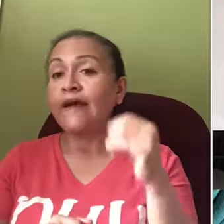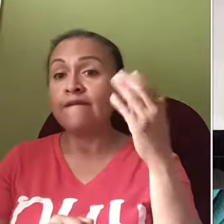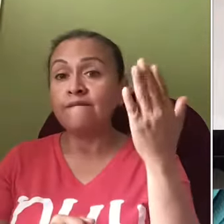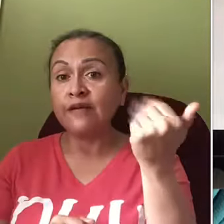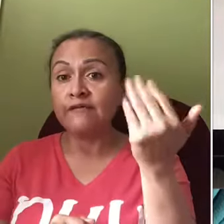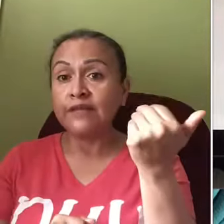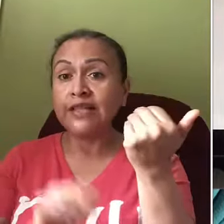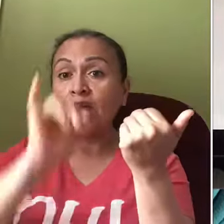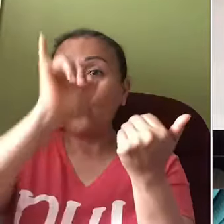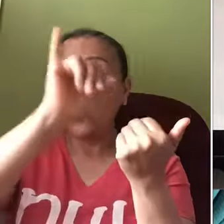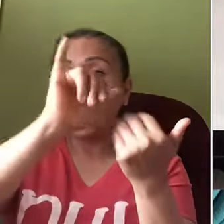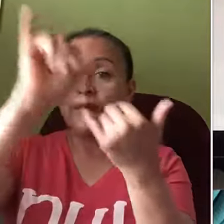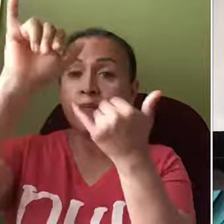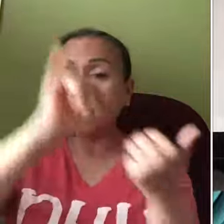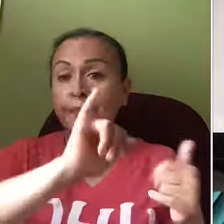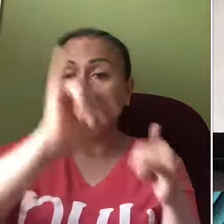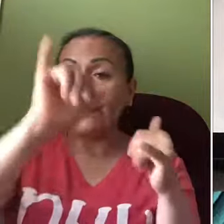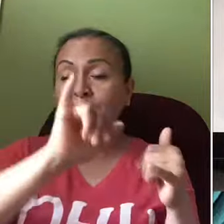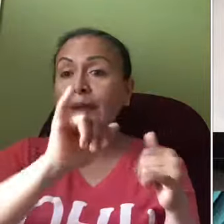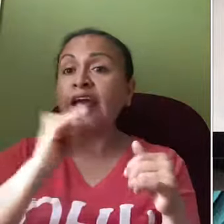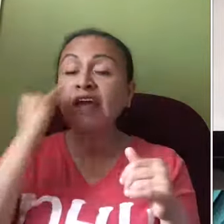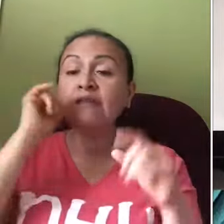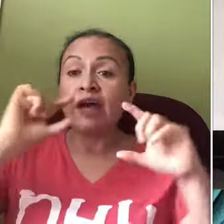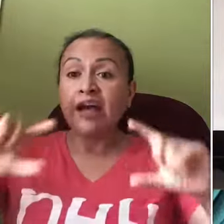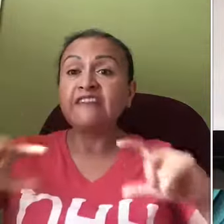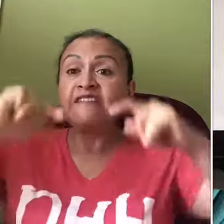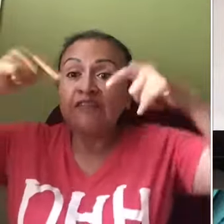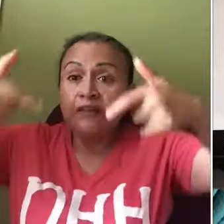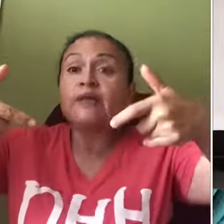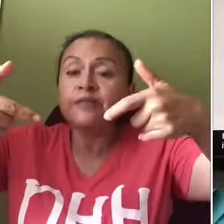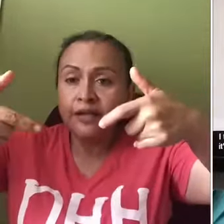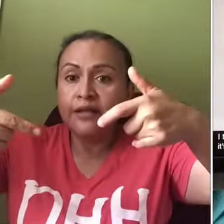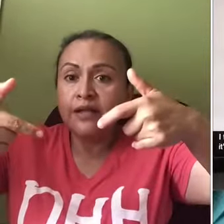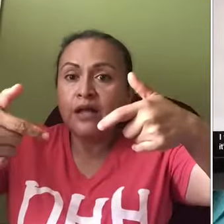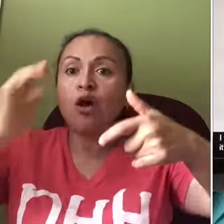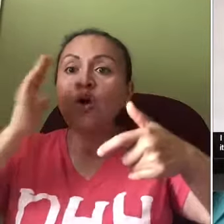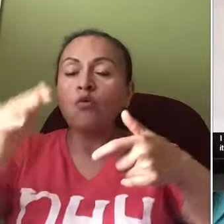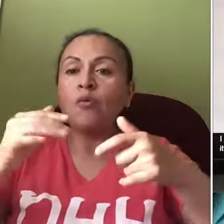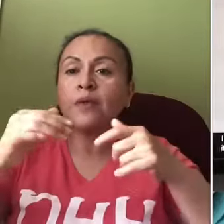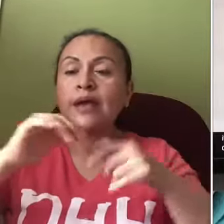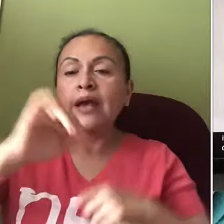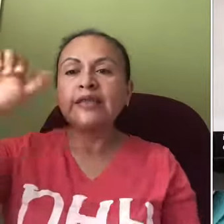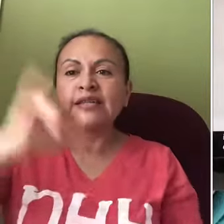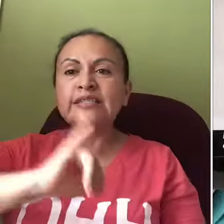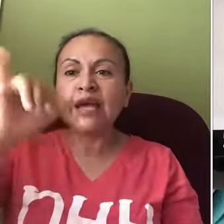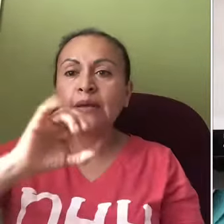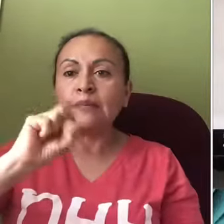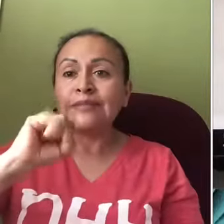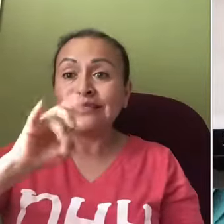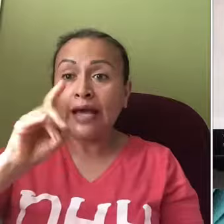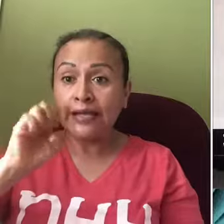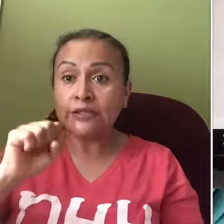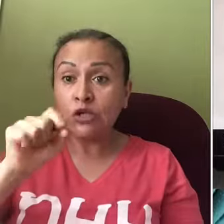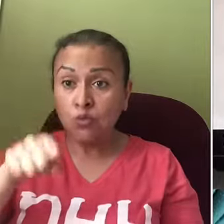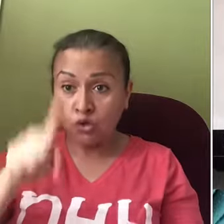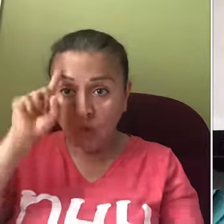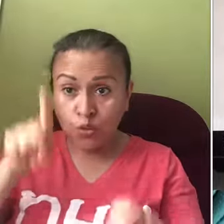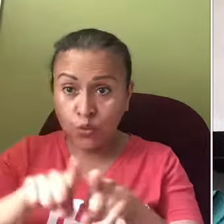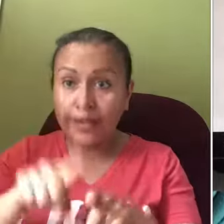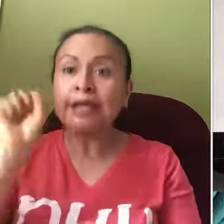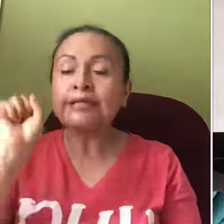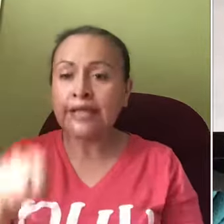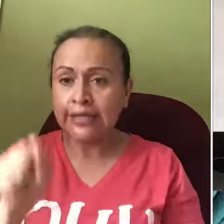sides. If I took this triangle and flipped it so it's right side up, that those would be corresponding sides. Would you guys agree with me? Okay. And then the last